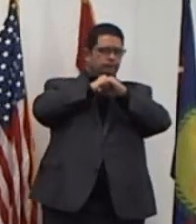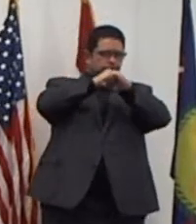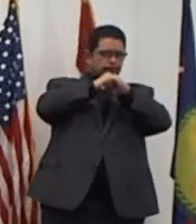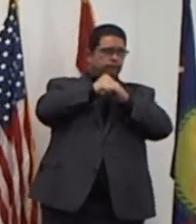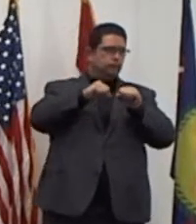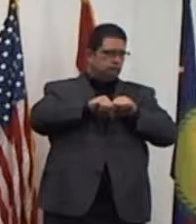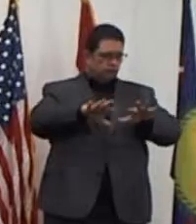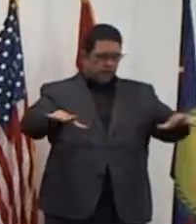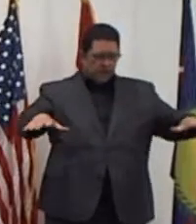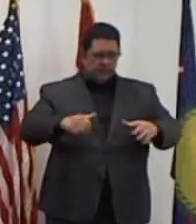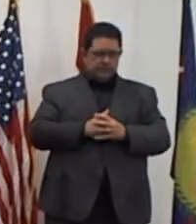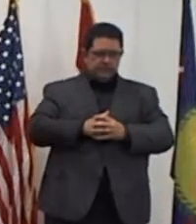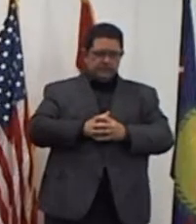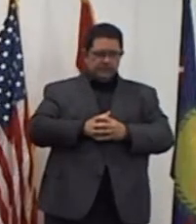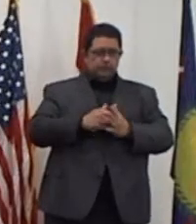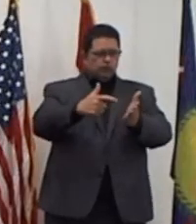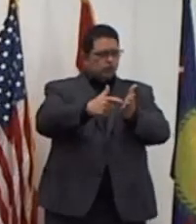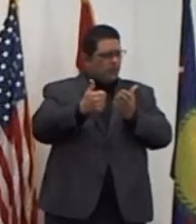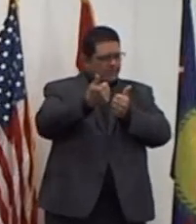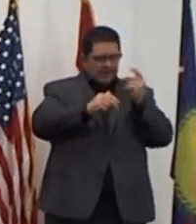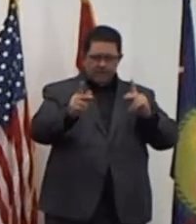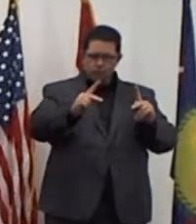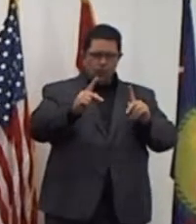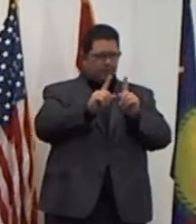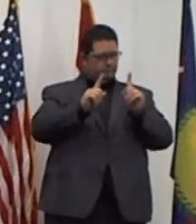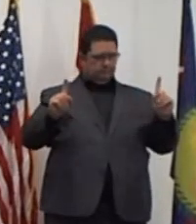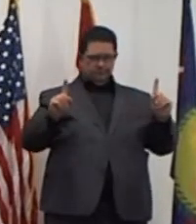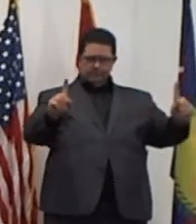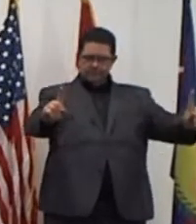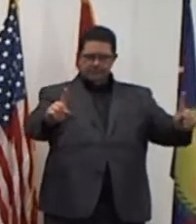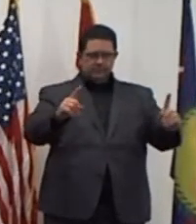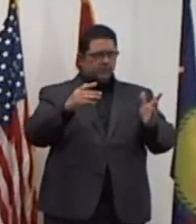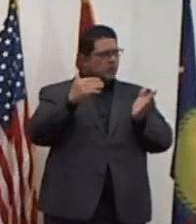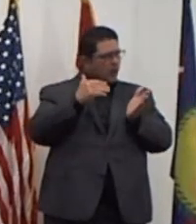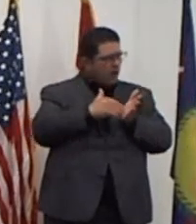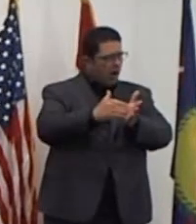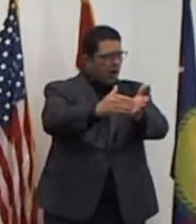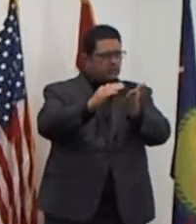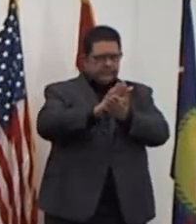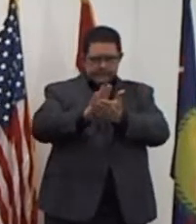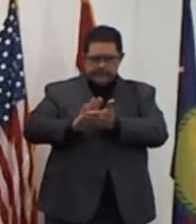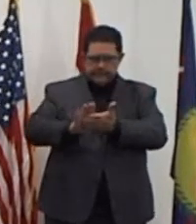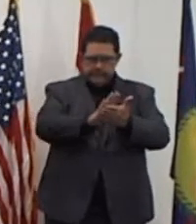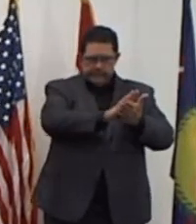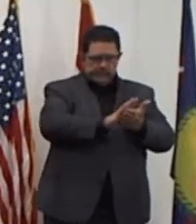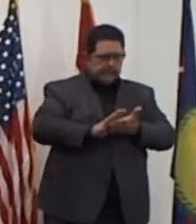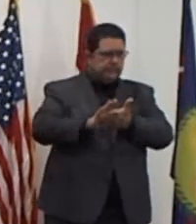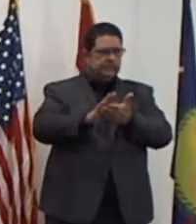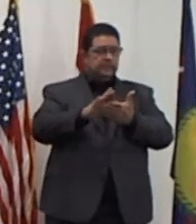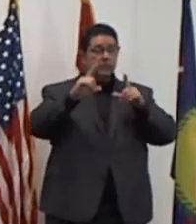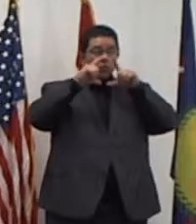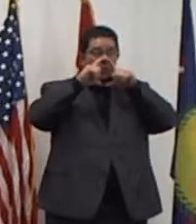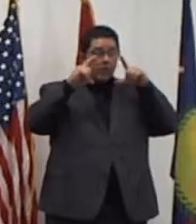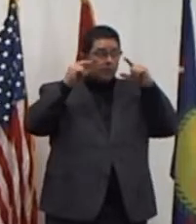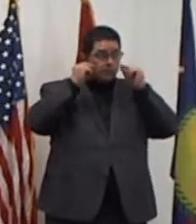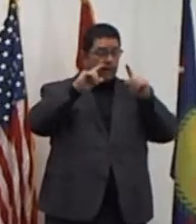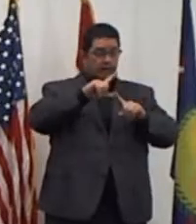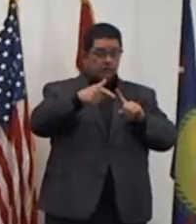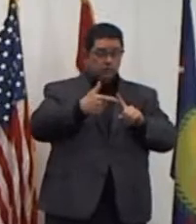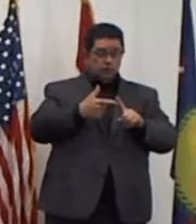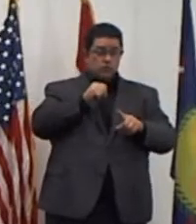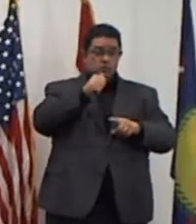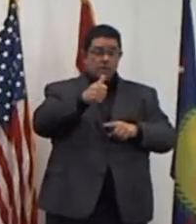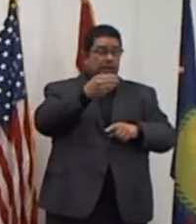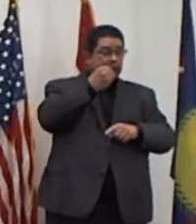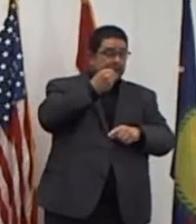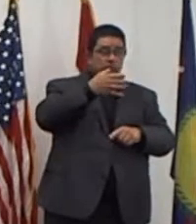requires everyone maintaining a safe distances, constantly cleaning hard surfaces, wearing masks when not, eating or drinking,